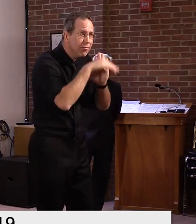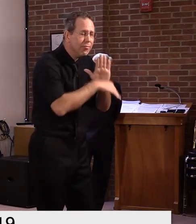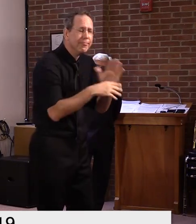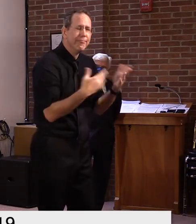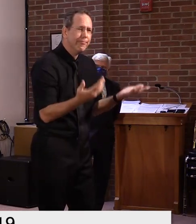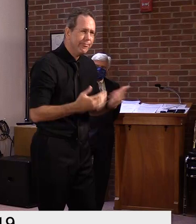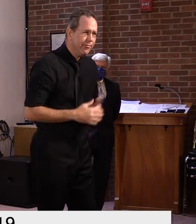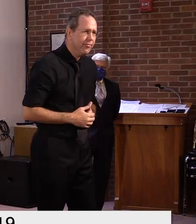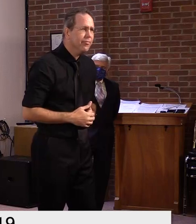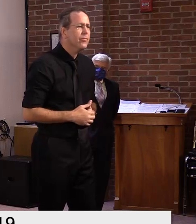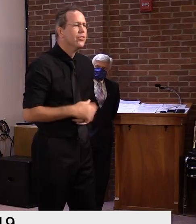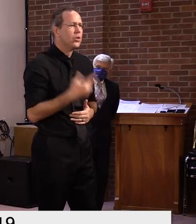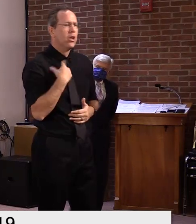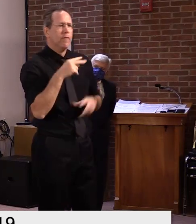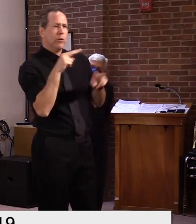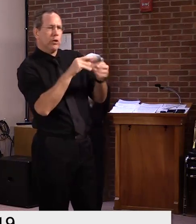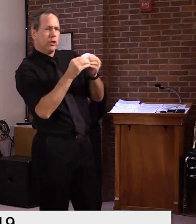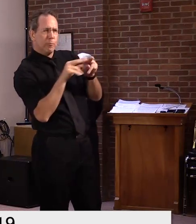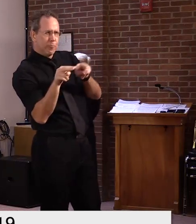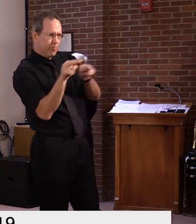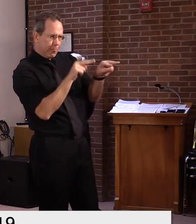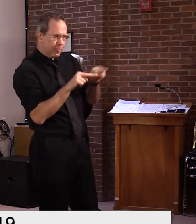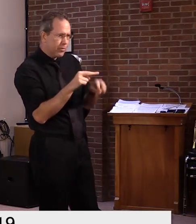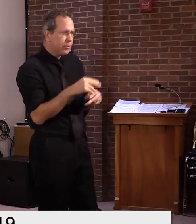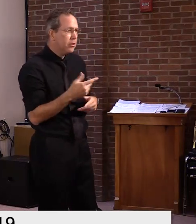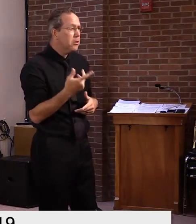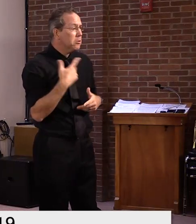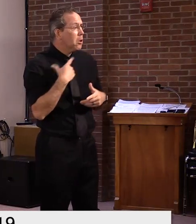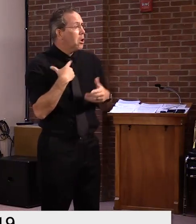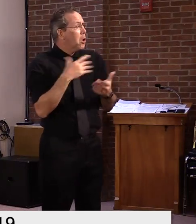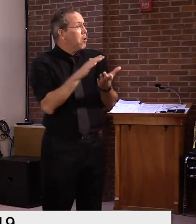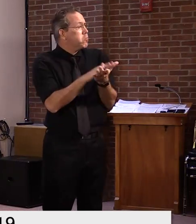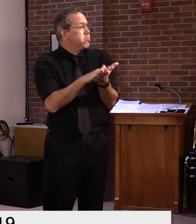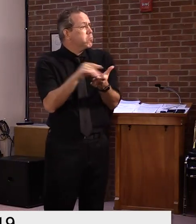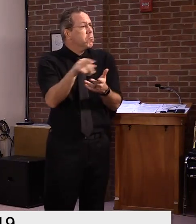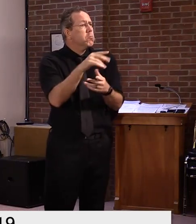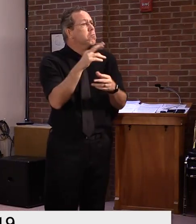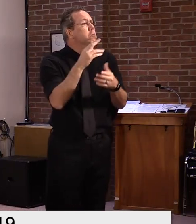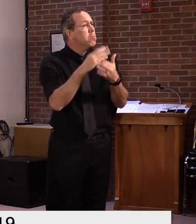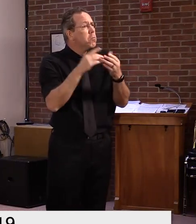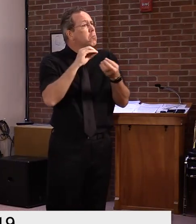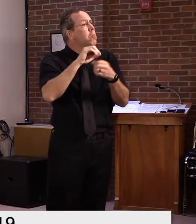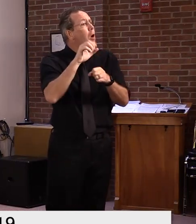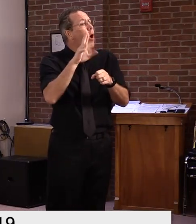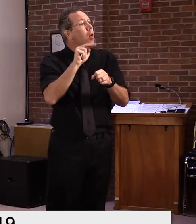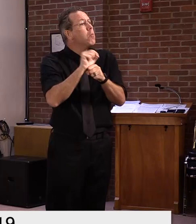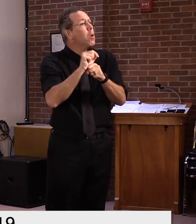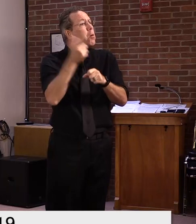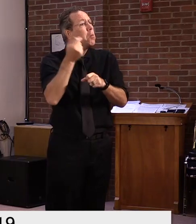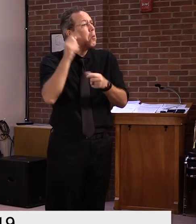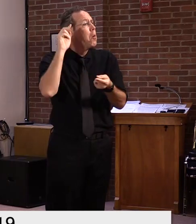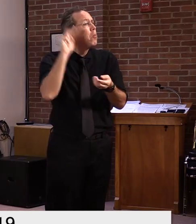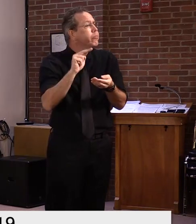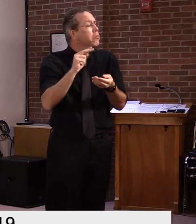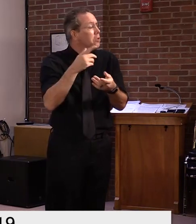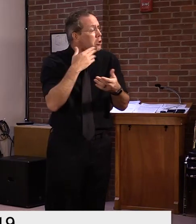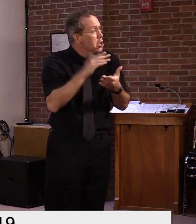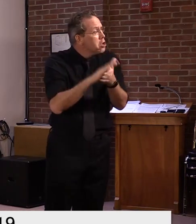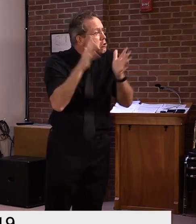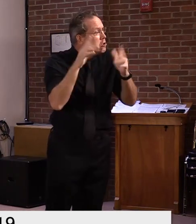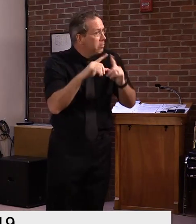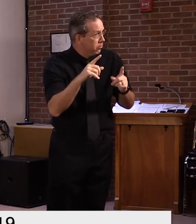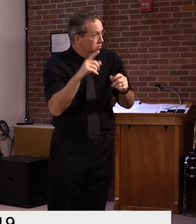would say, even though the percentage is down, you know, to that into the 8% range, which is good news, unemployment